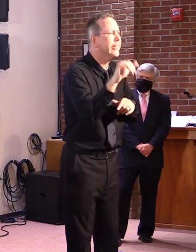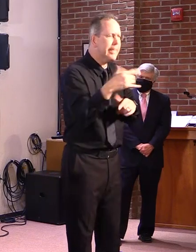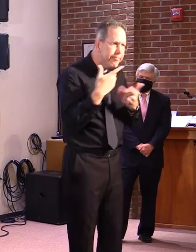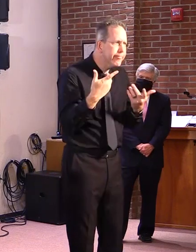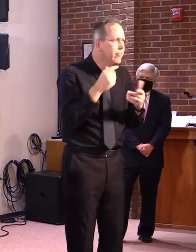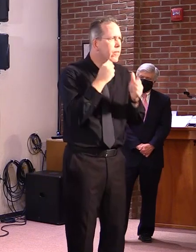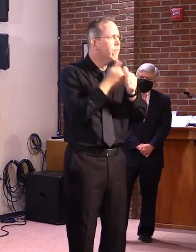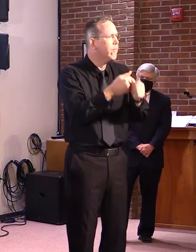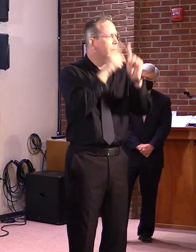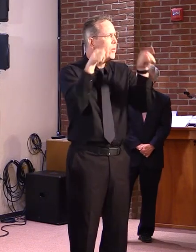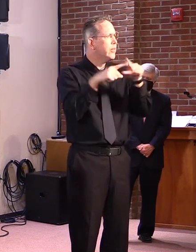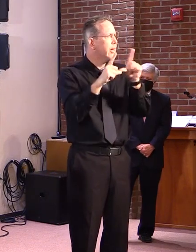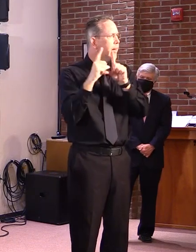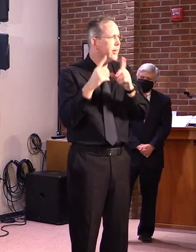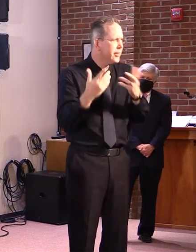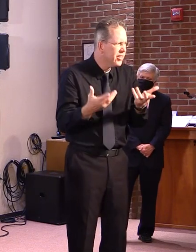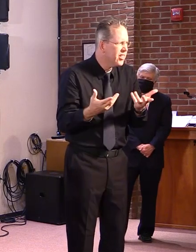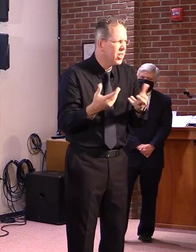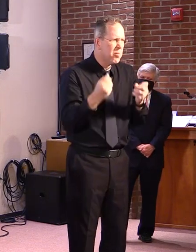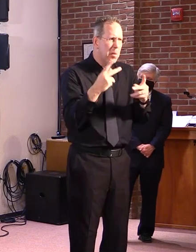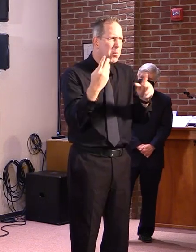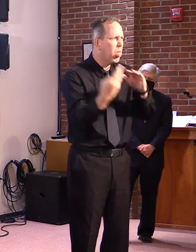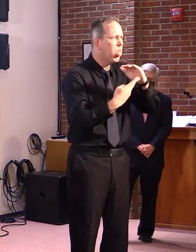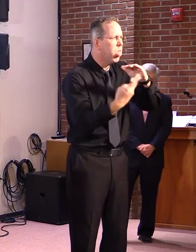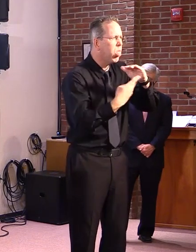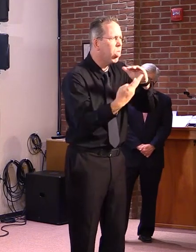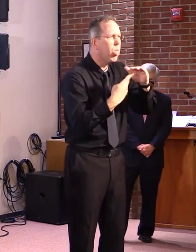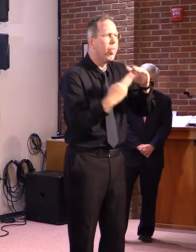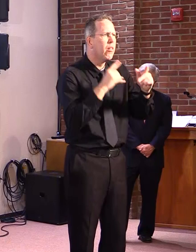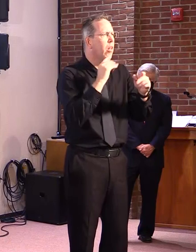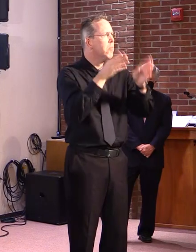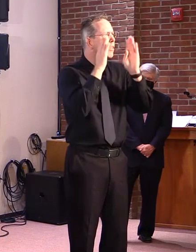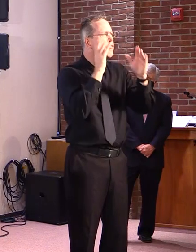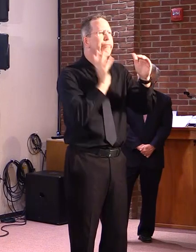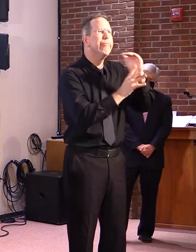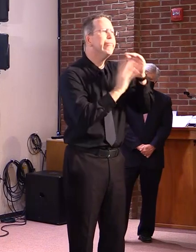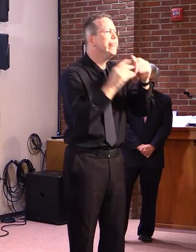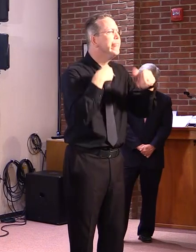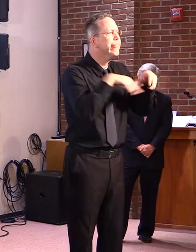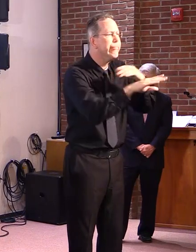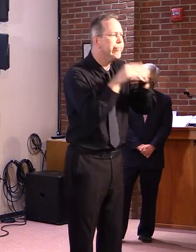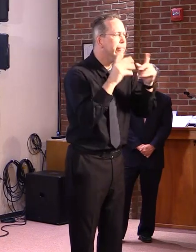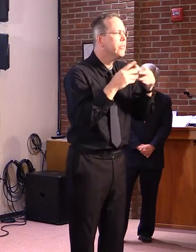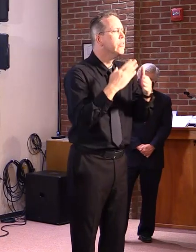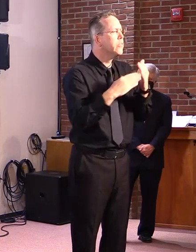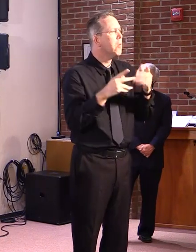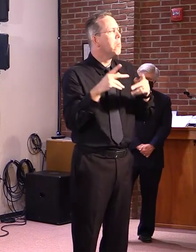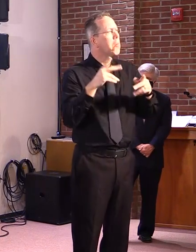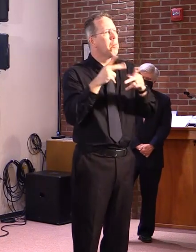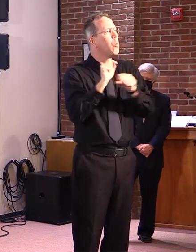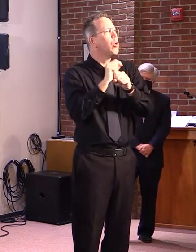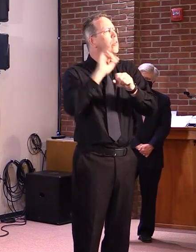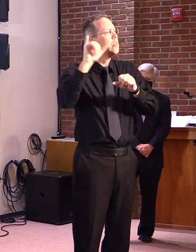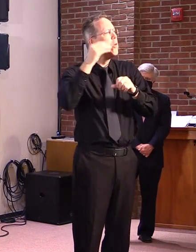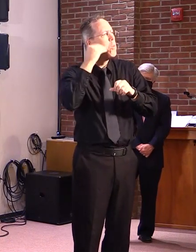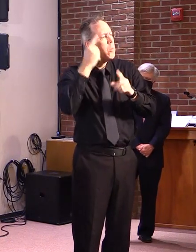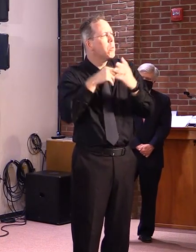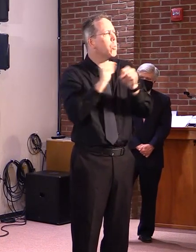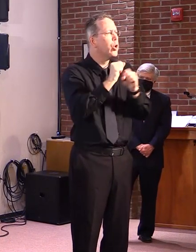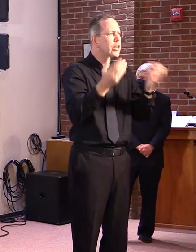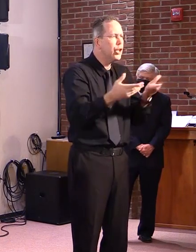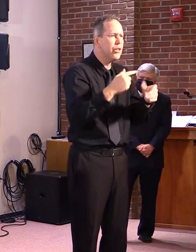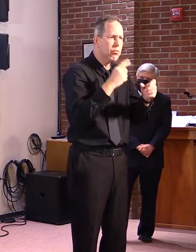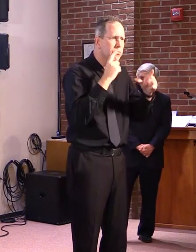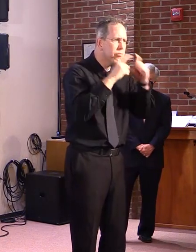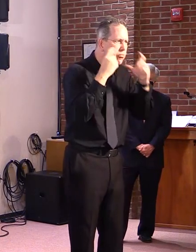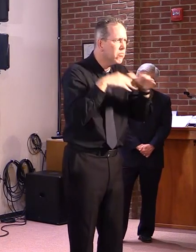quite a bit of foot traffic and some of the people are working at home, but I know we didn't connect, but maybe you can follow up with me later